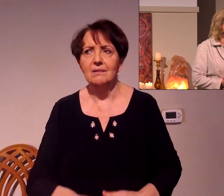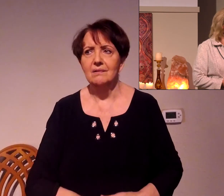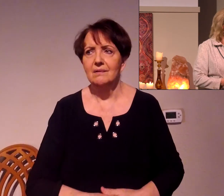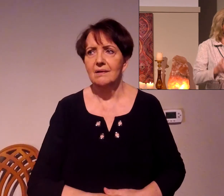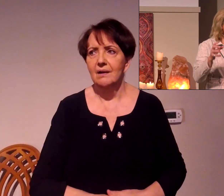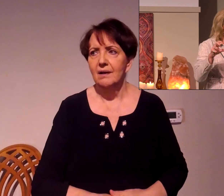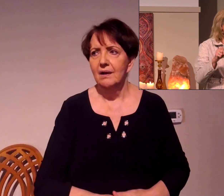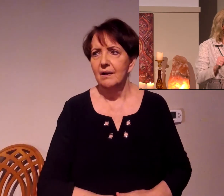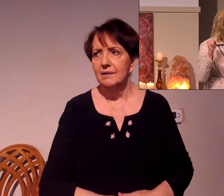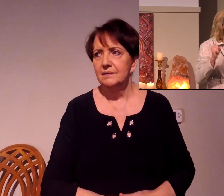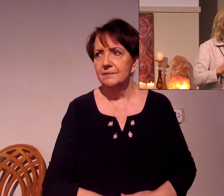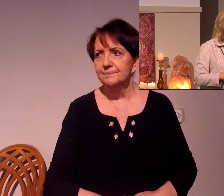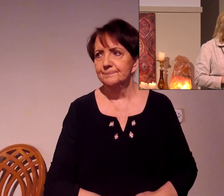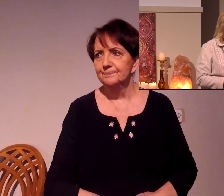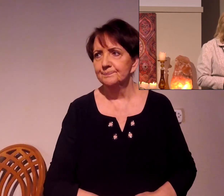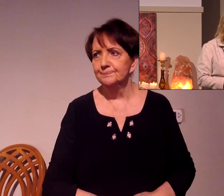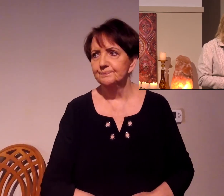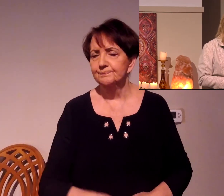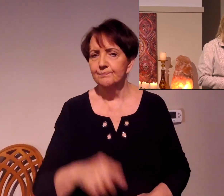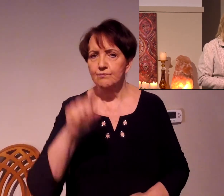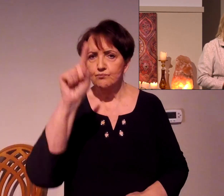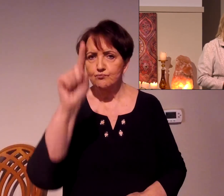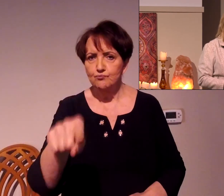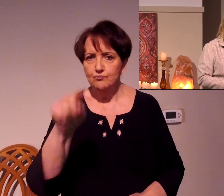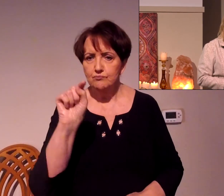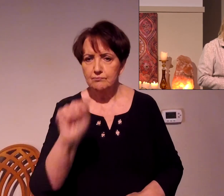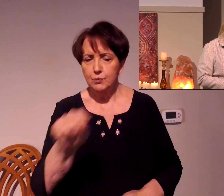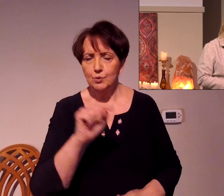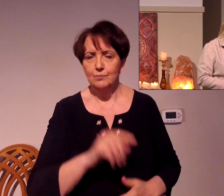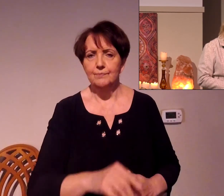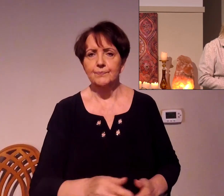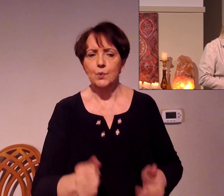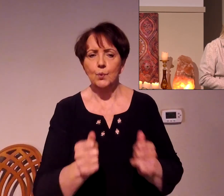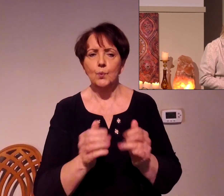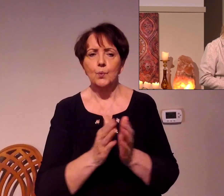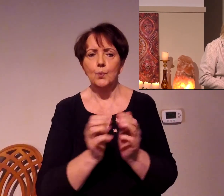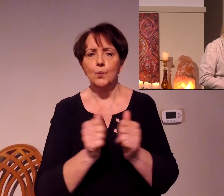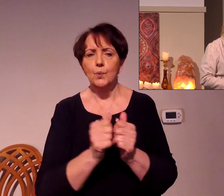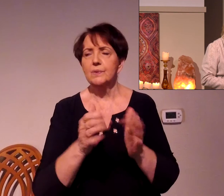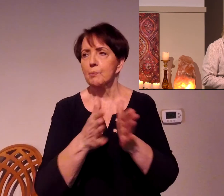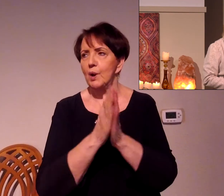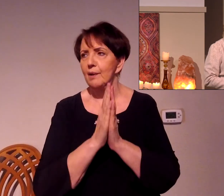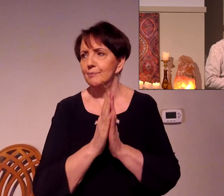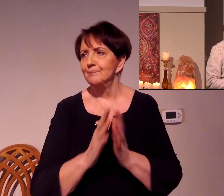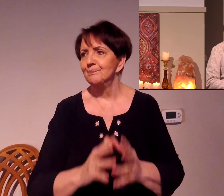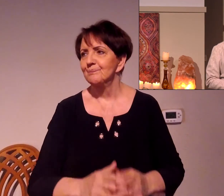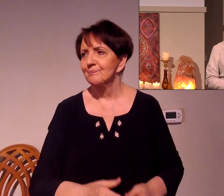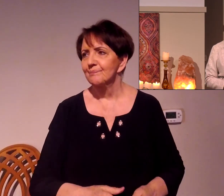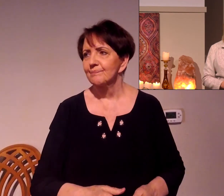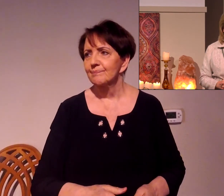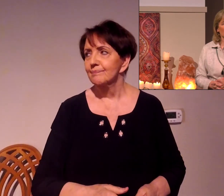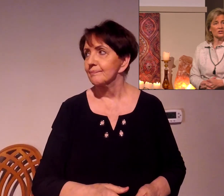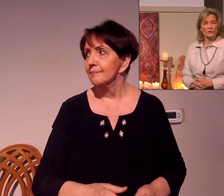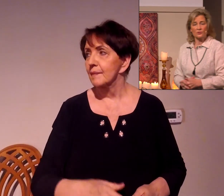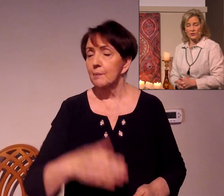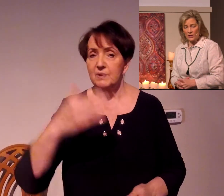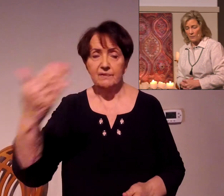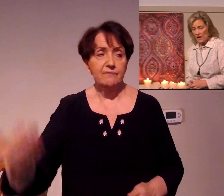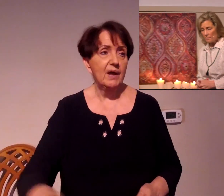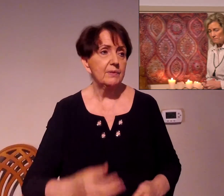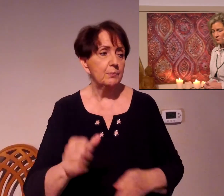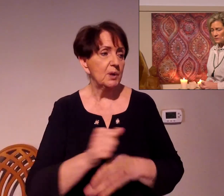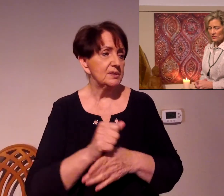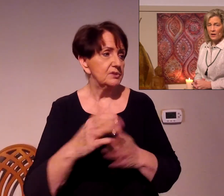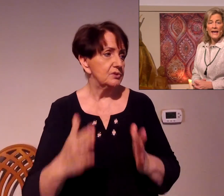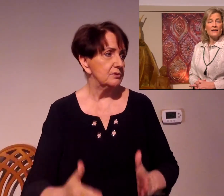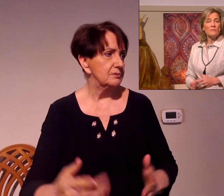And let's just exclamation point this with a prayer, shall we? In this moment, I'm going to invite the practitioners to come